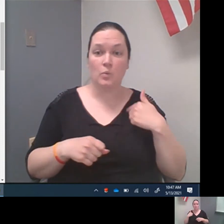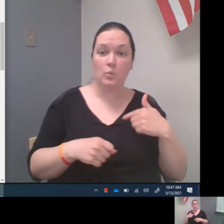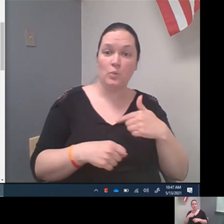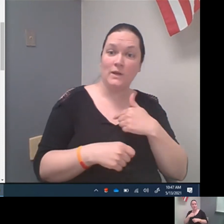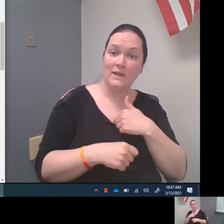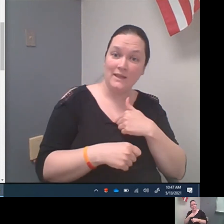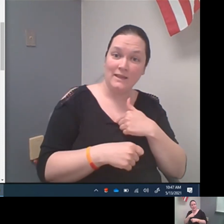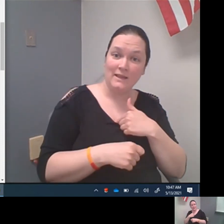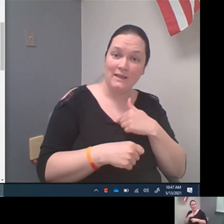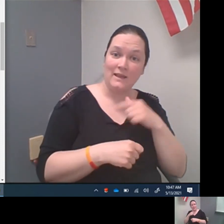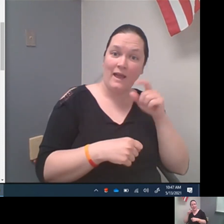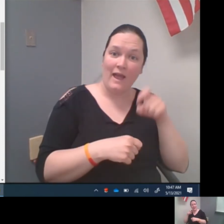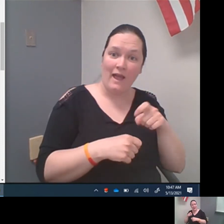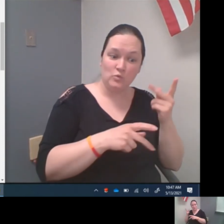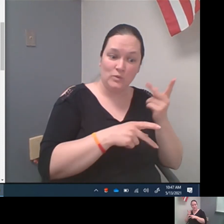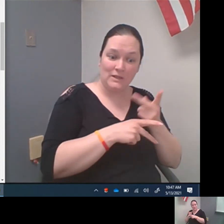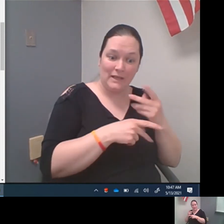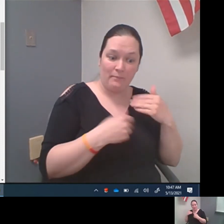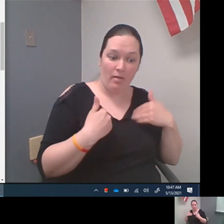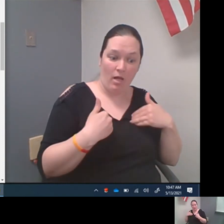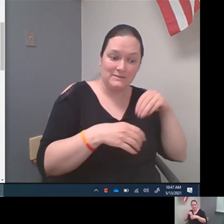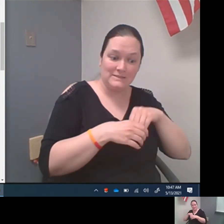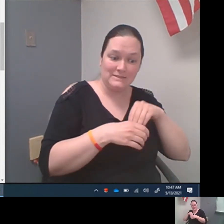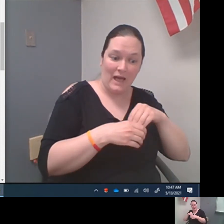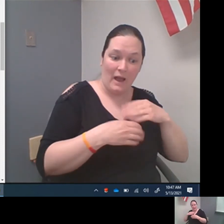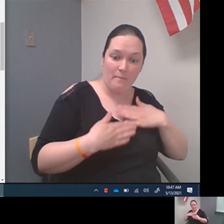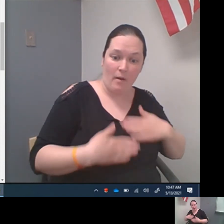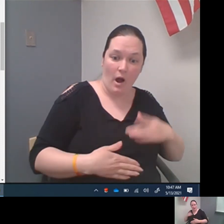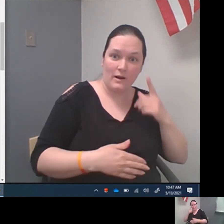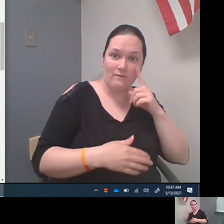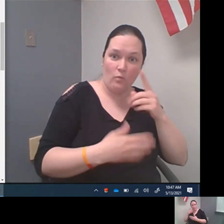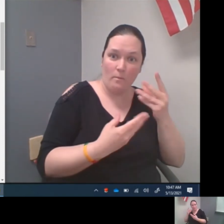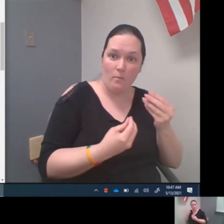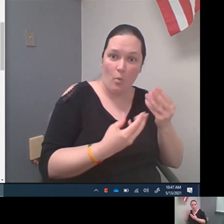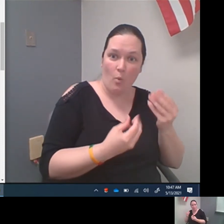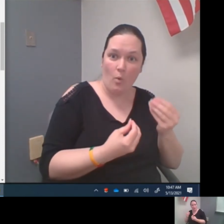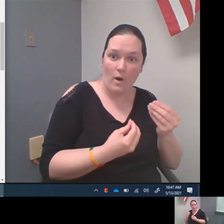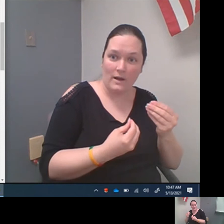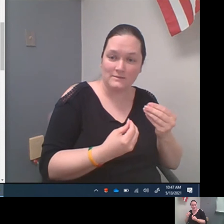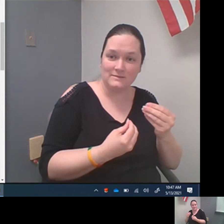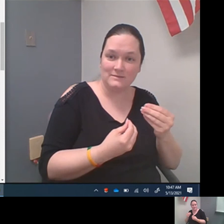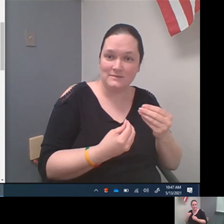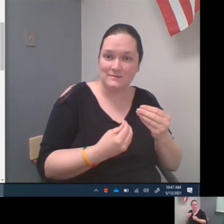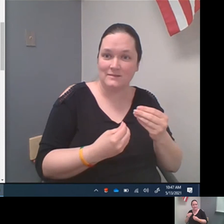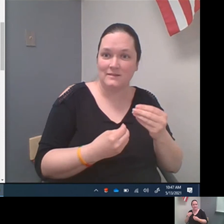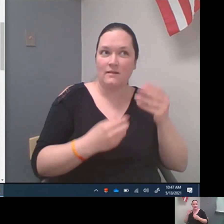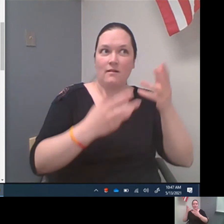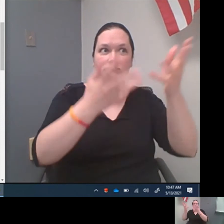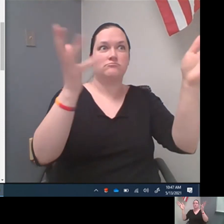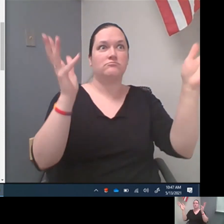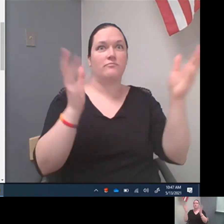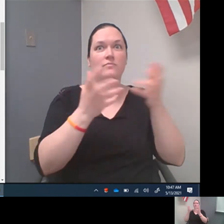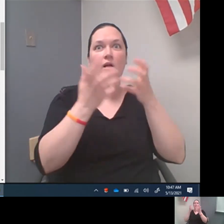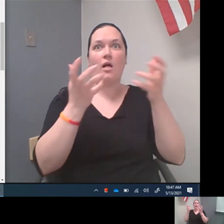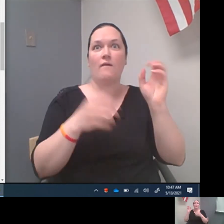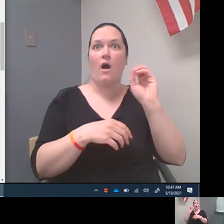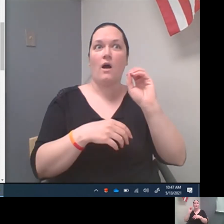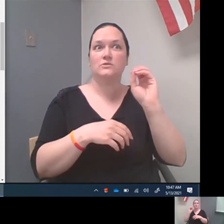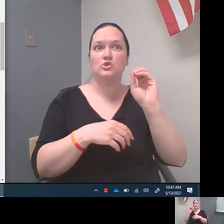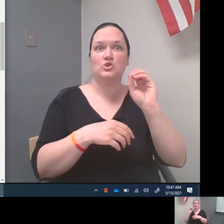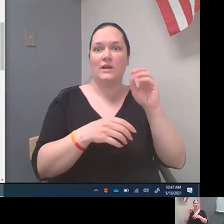inside our body so we can keep them moist. But there's so much oxygen in the air relative to the amount that's in the water that we don't have to be as efficient.